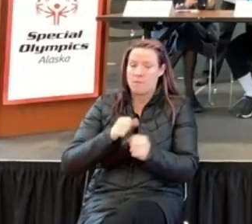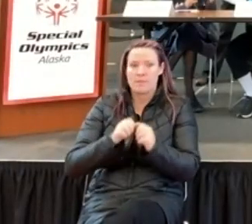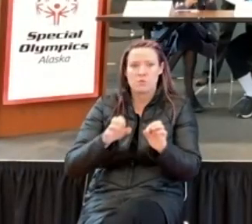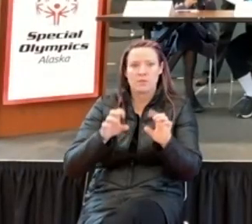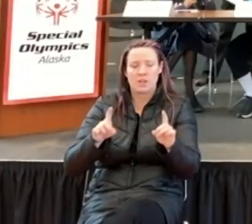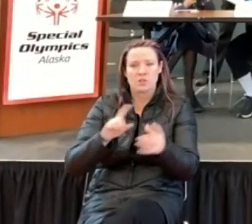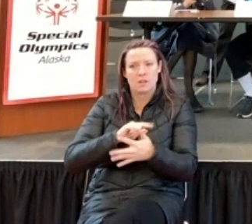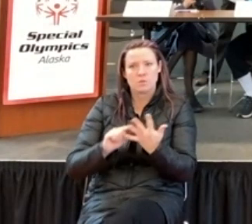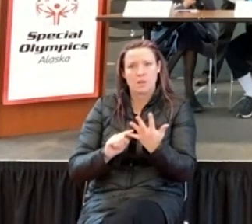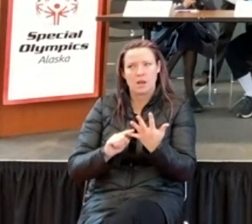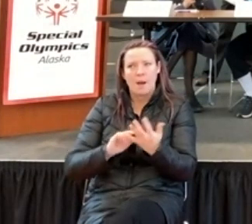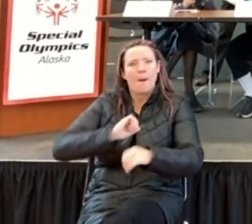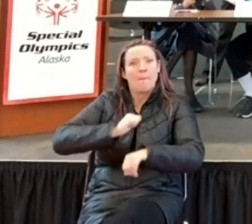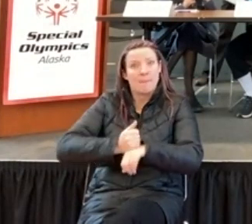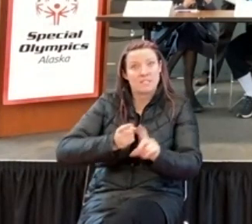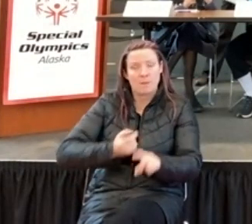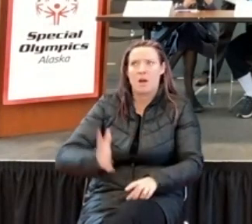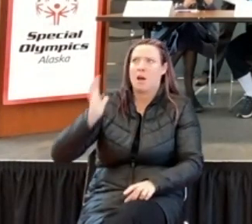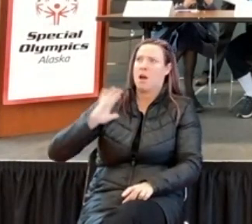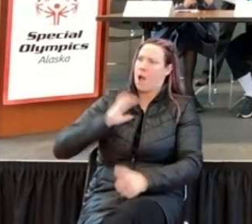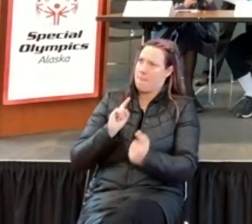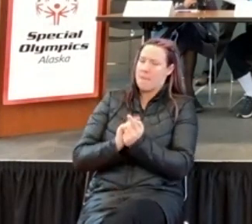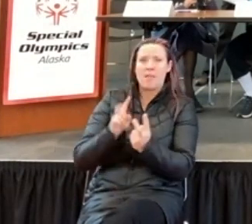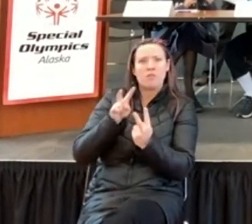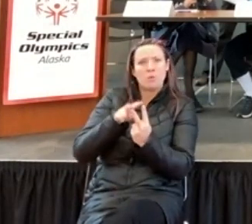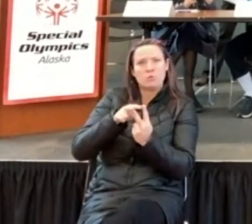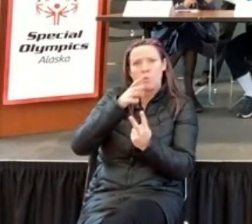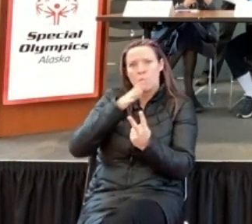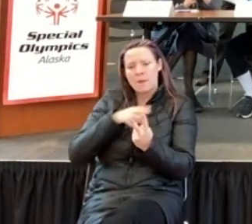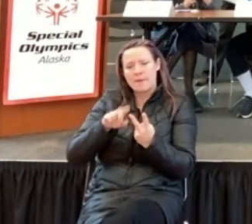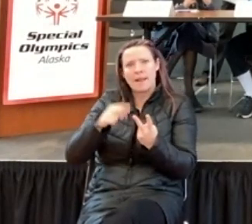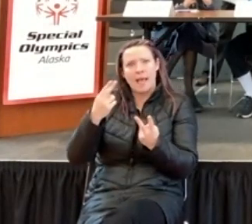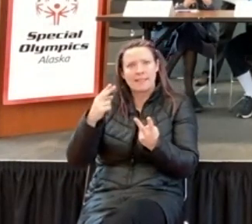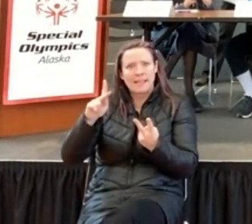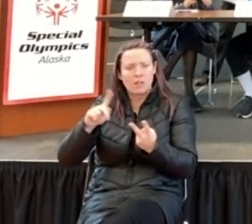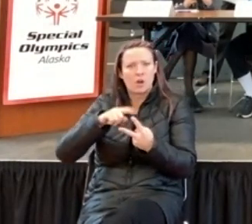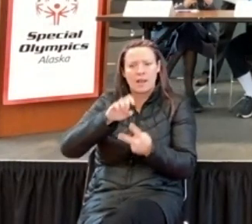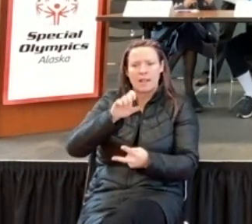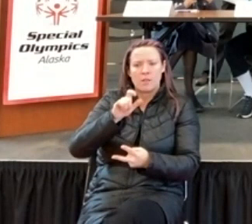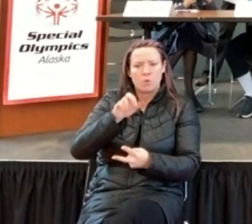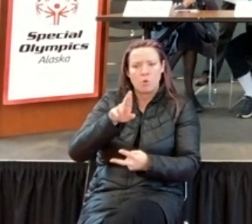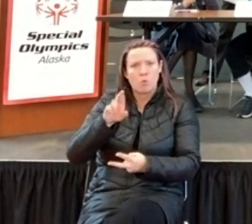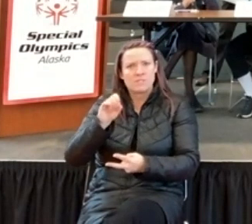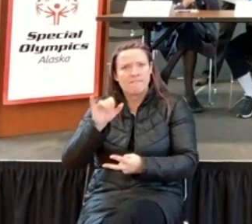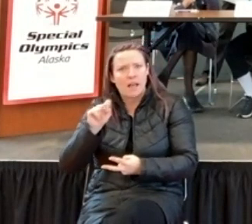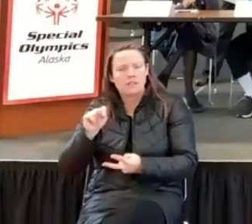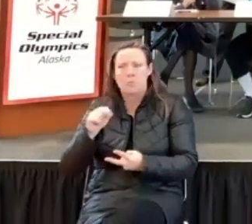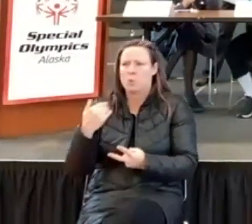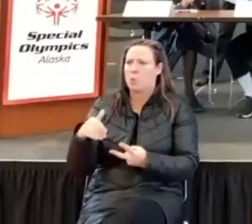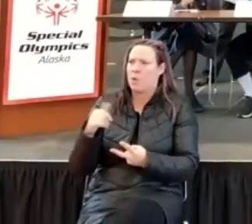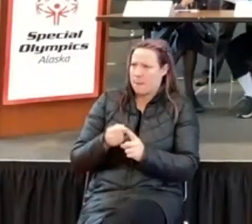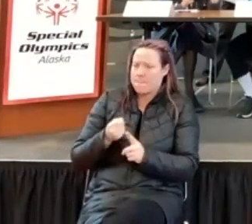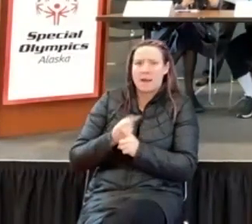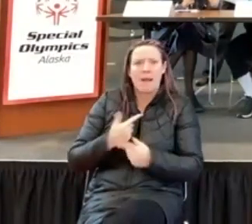education is based upon meeting those two women and the impact they had on my life. But if young